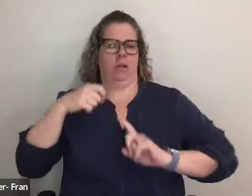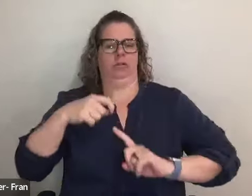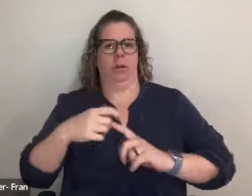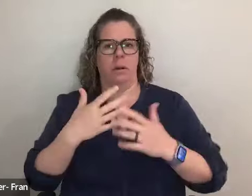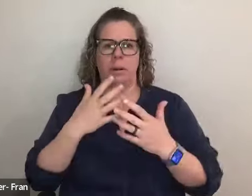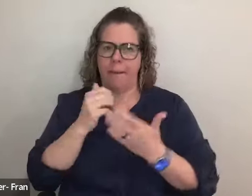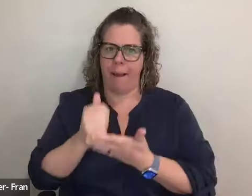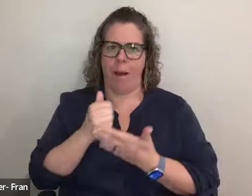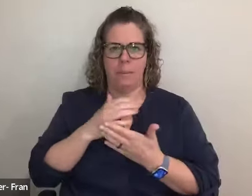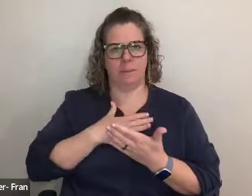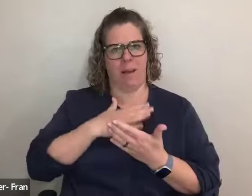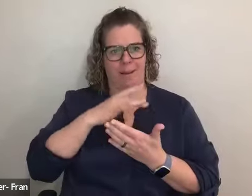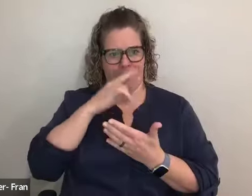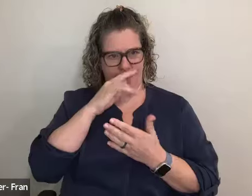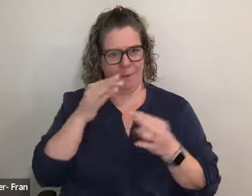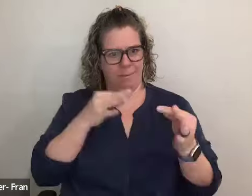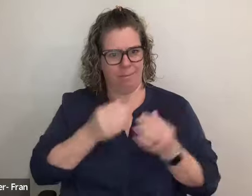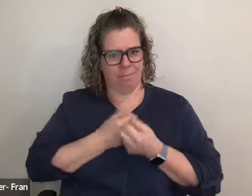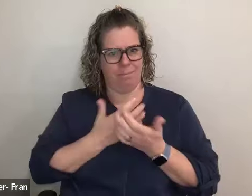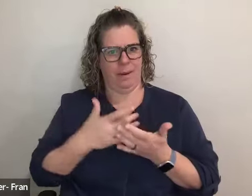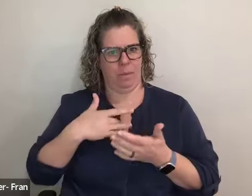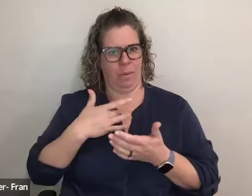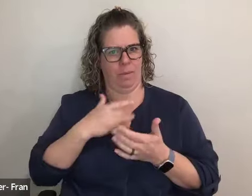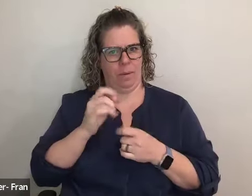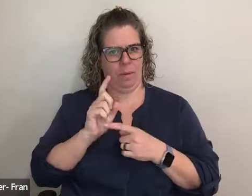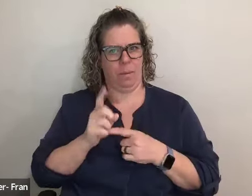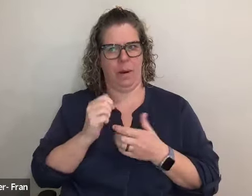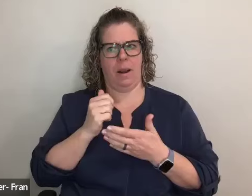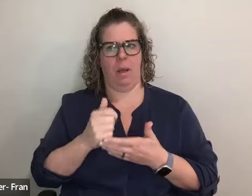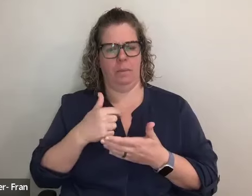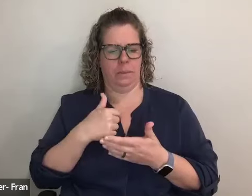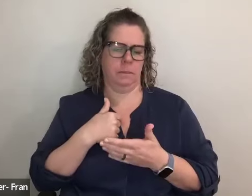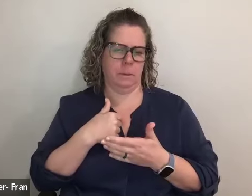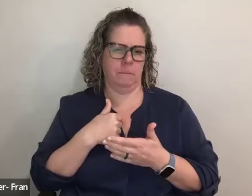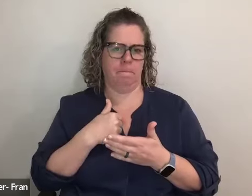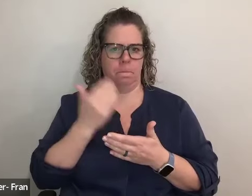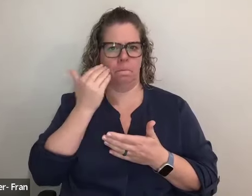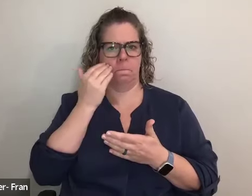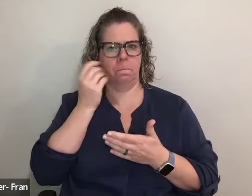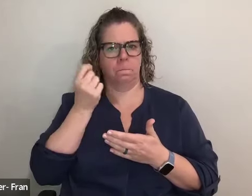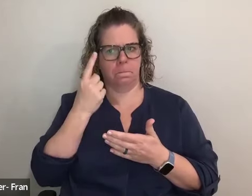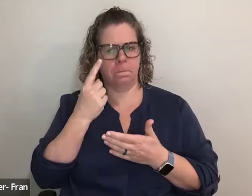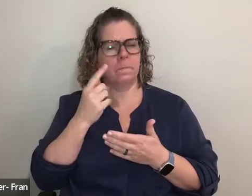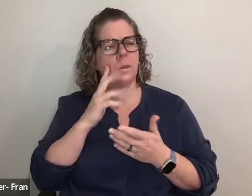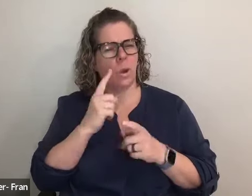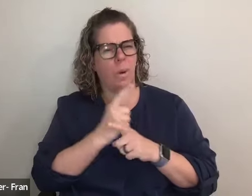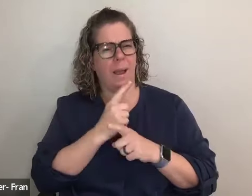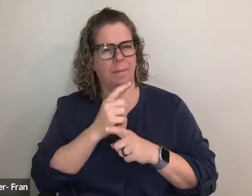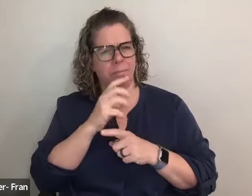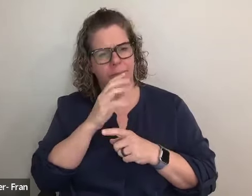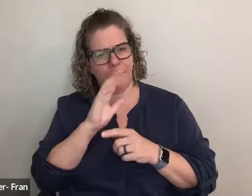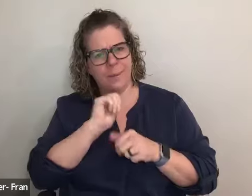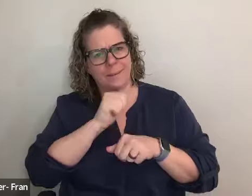helpful to shift the language that's a little more age appropriate. But these skills are useful